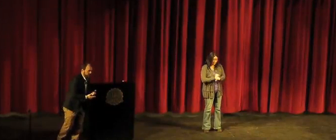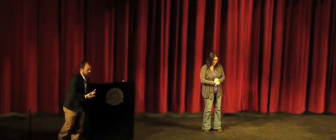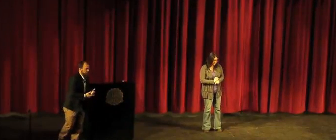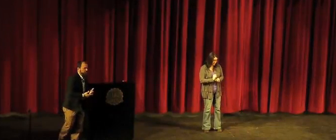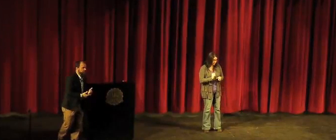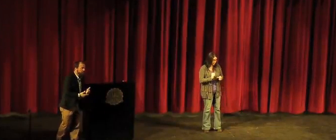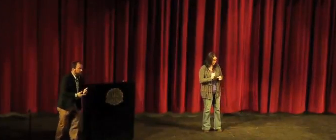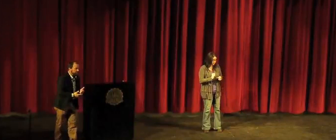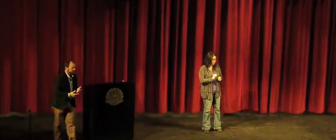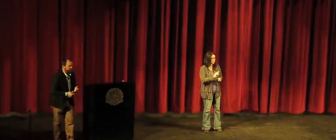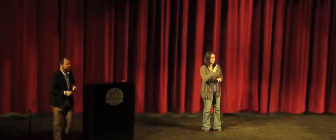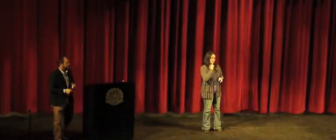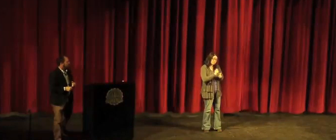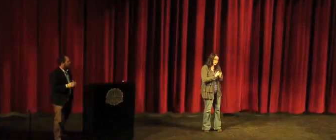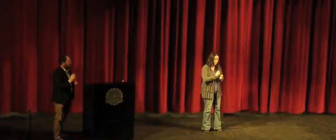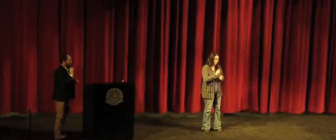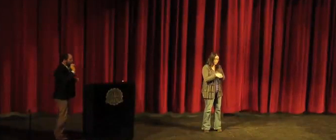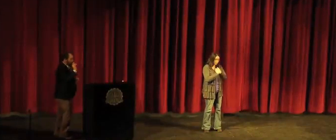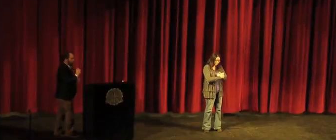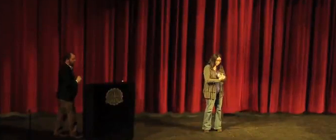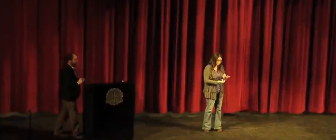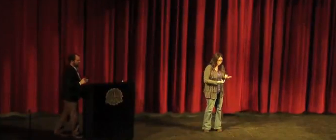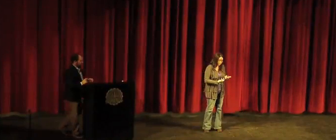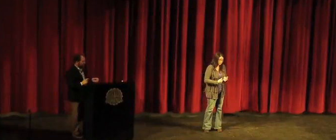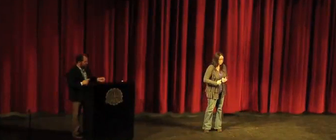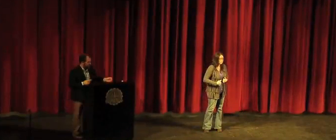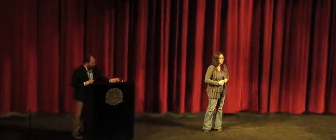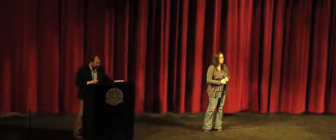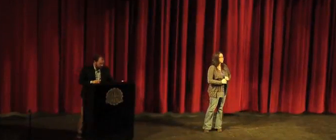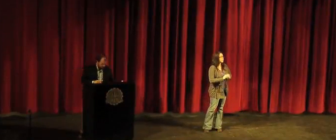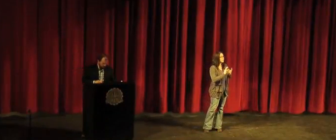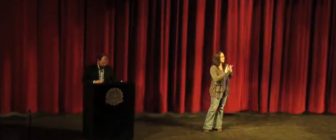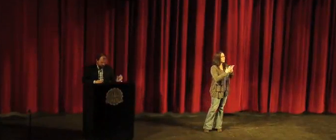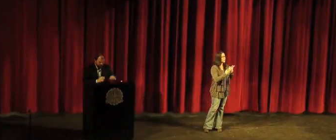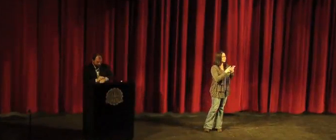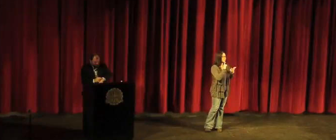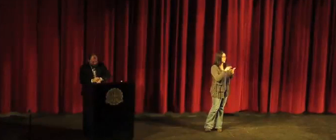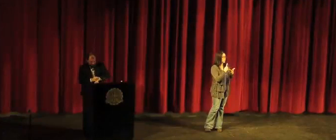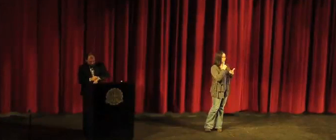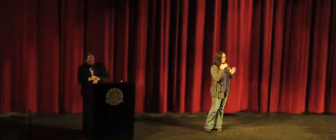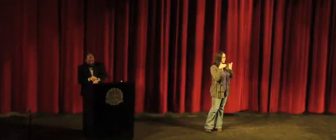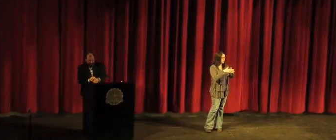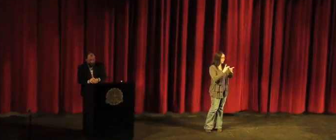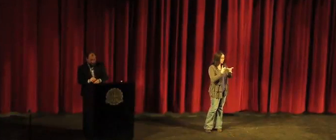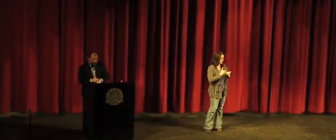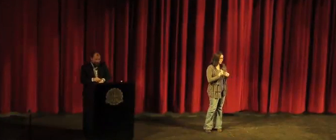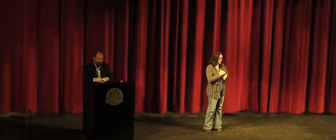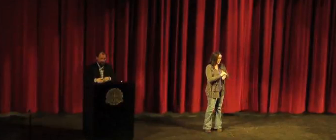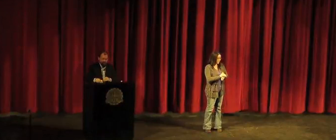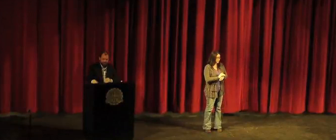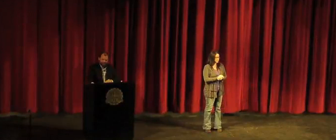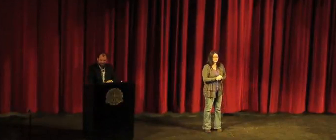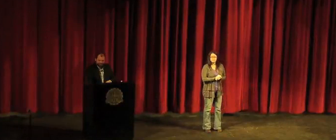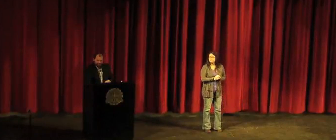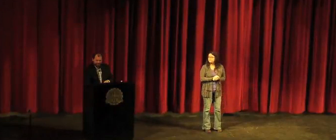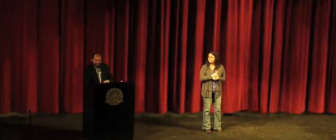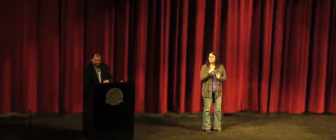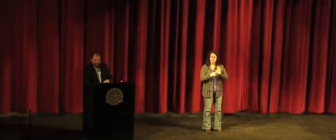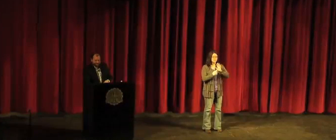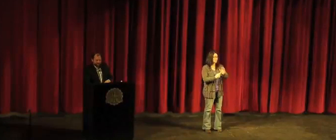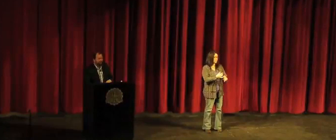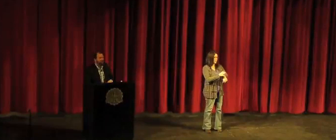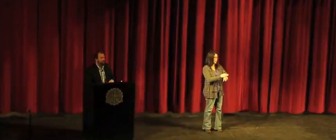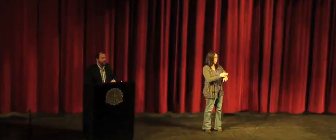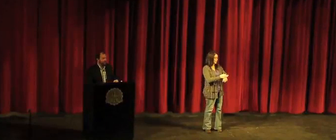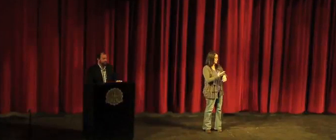especially love. Third, and this is actually the way I want to talk about it tonight. I should put my watch up here, because